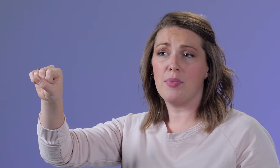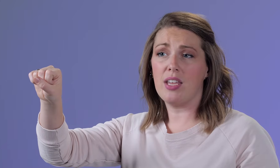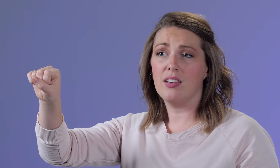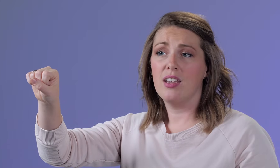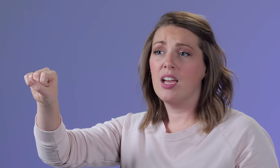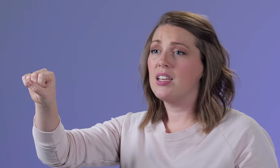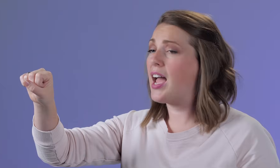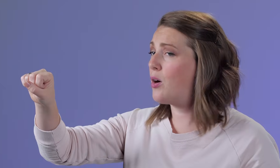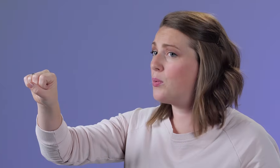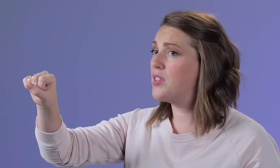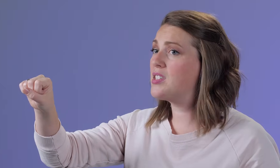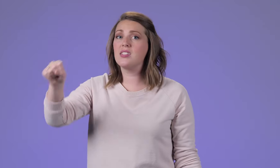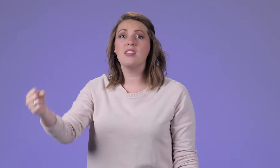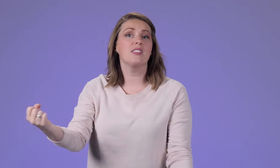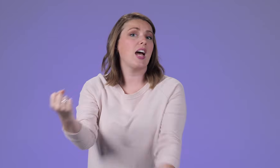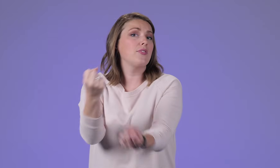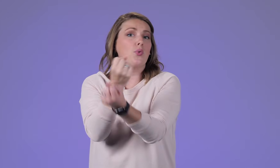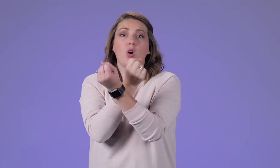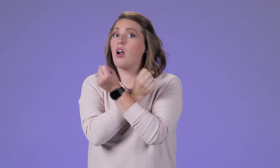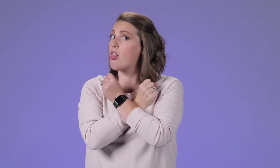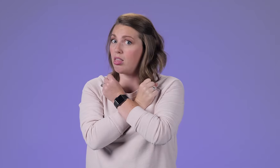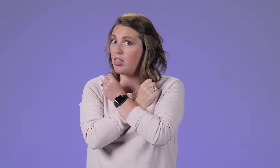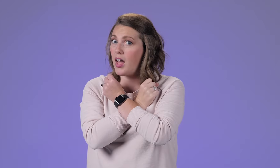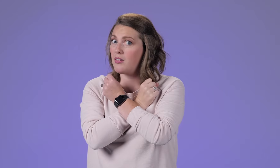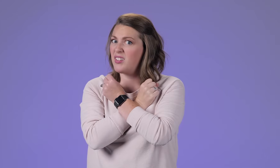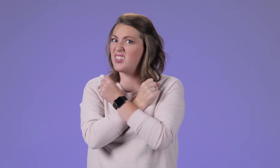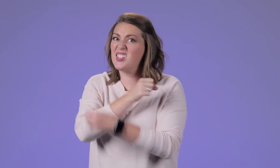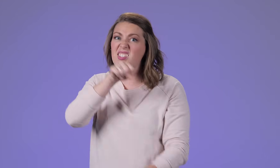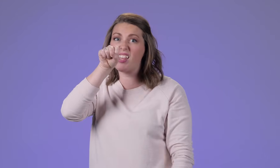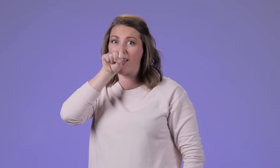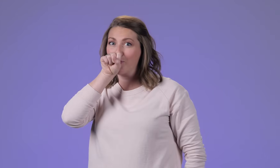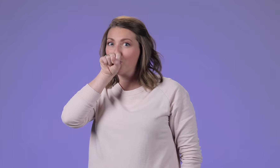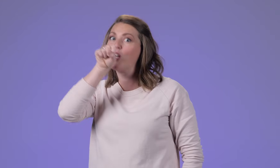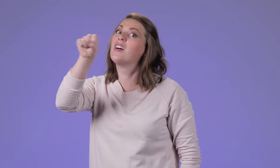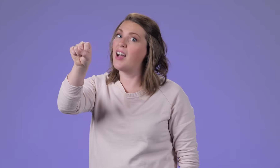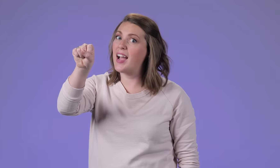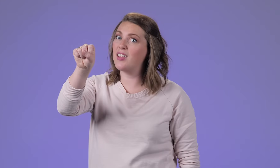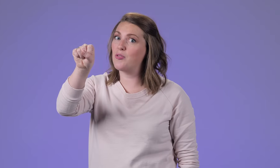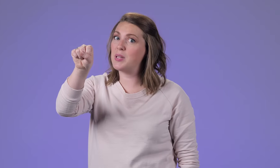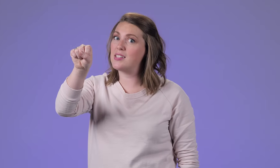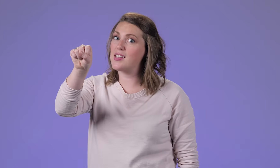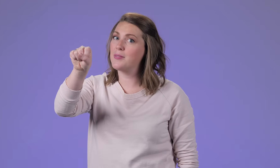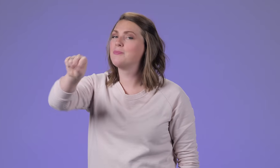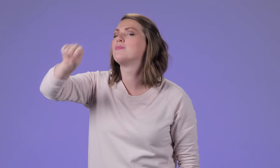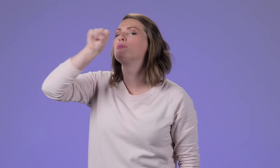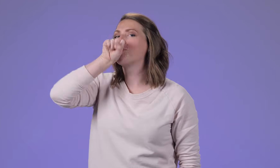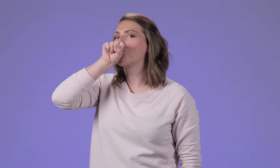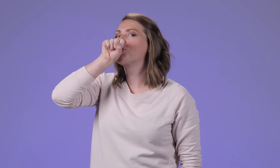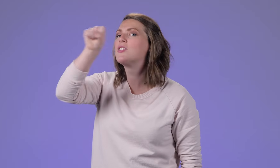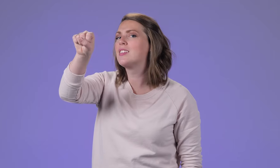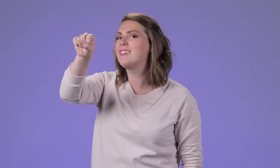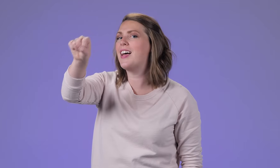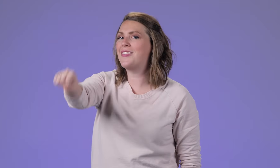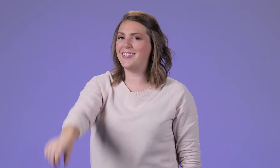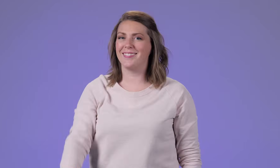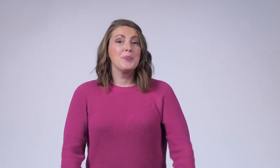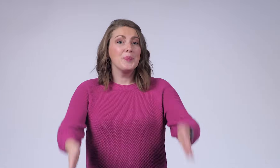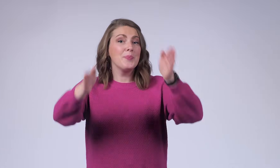something. Now, this isn't the sign for love. This is like, I love pizza. Love it.